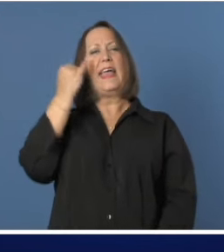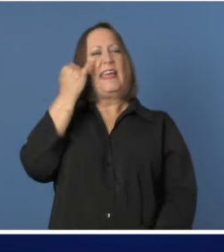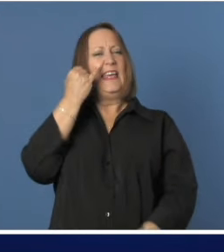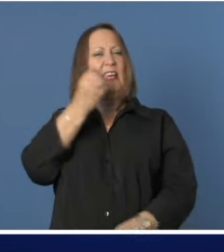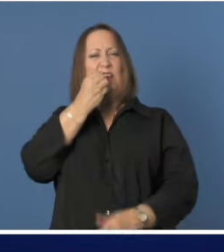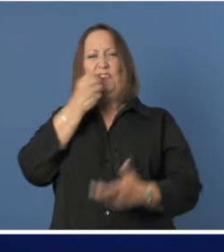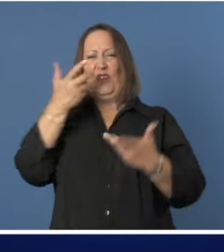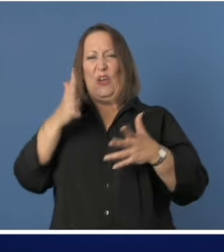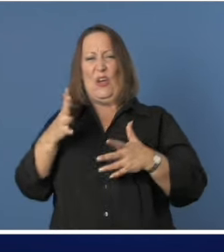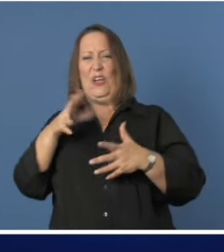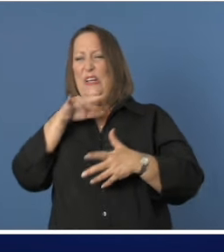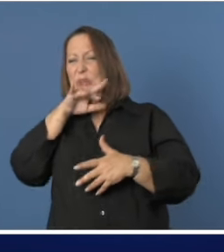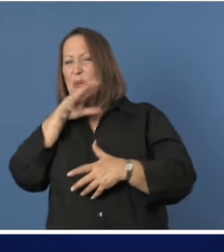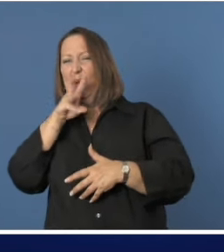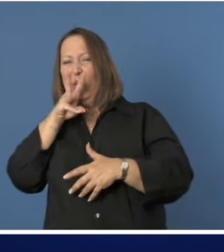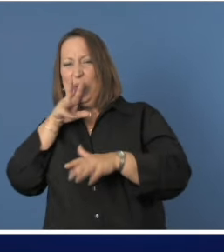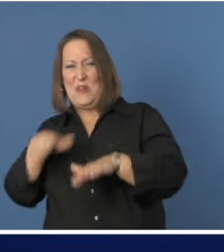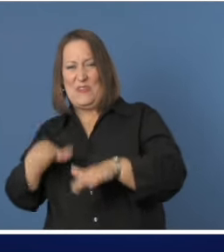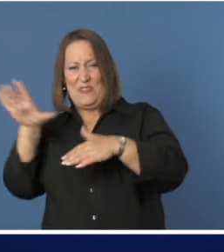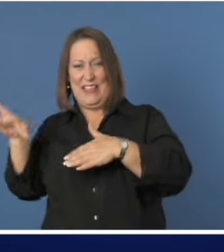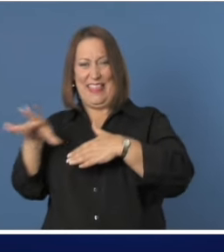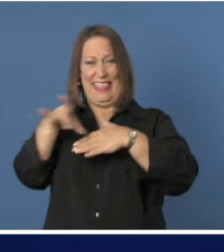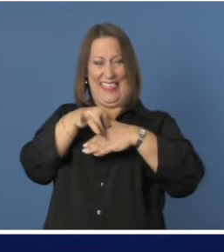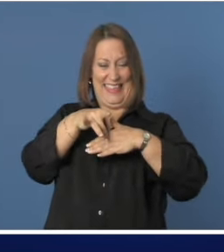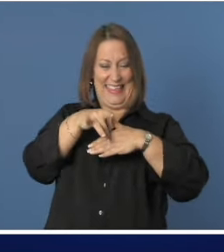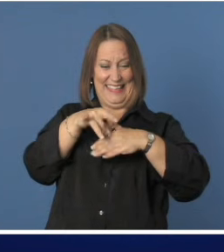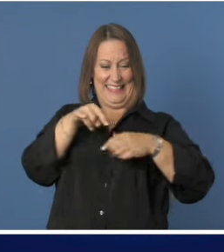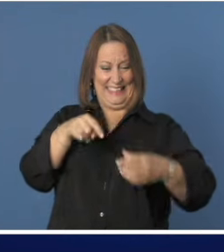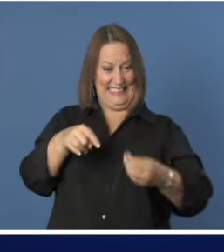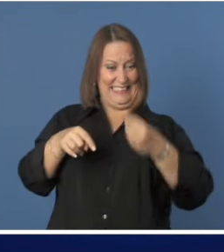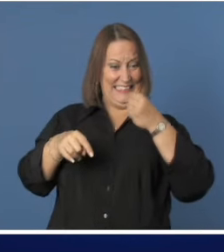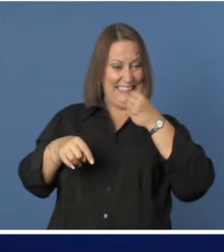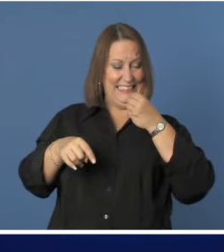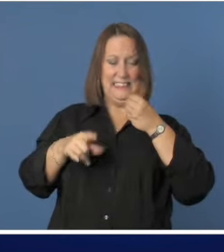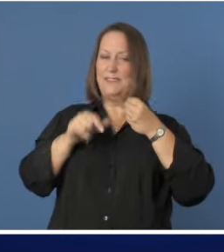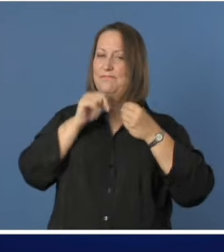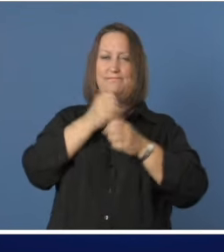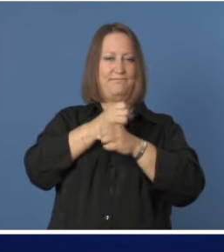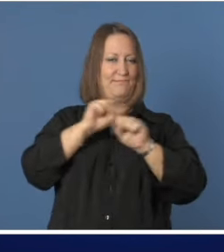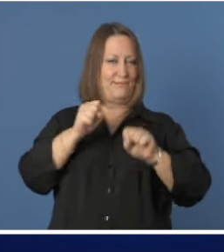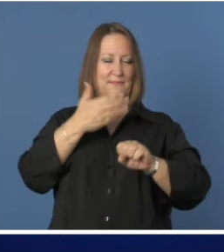Do not use food contaminated by flood water.